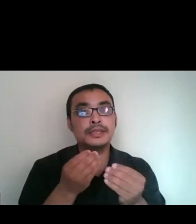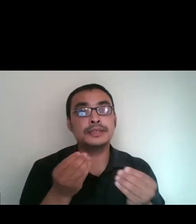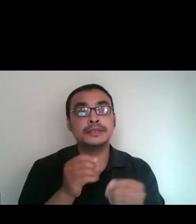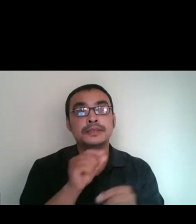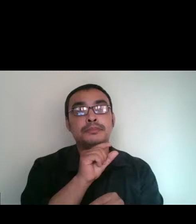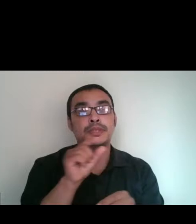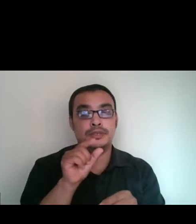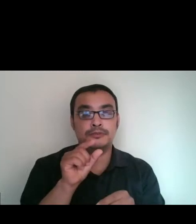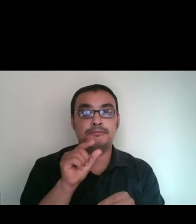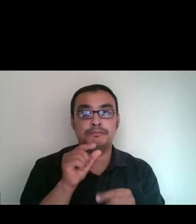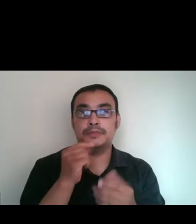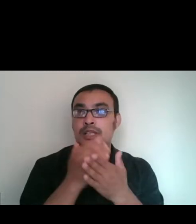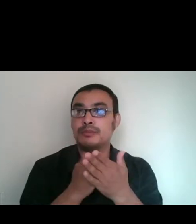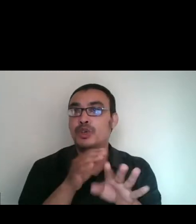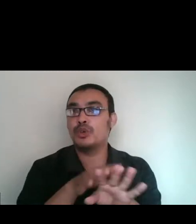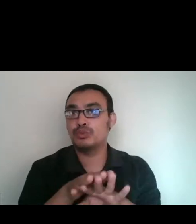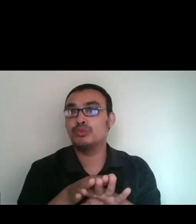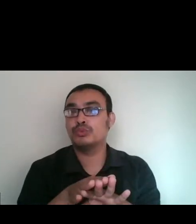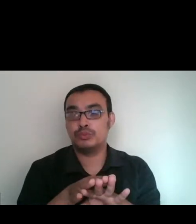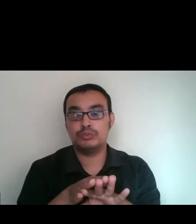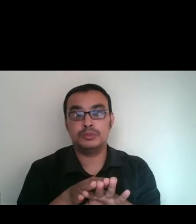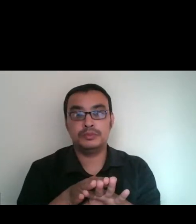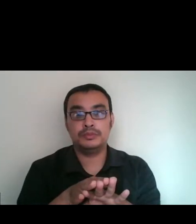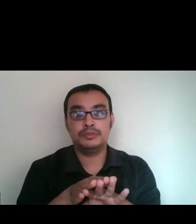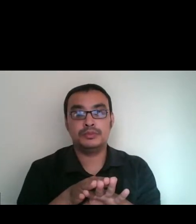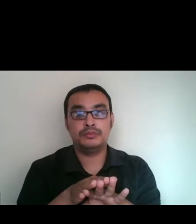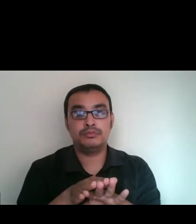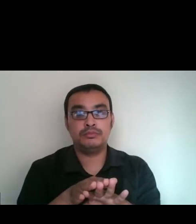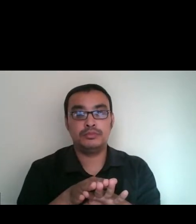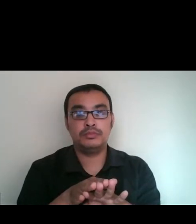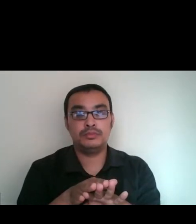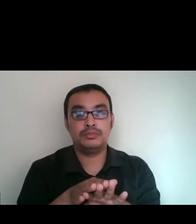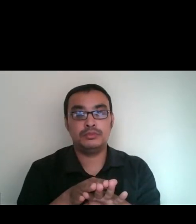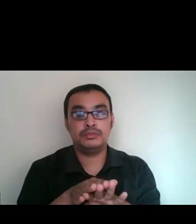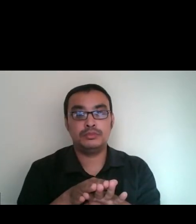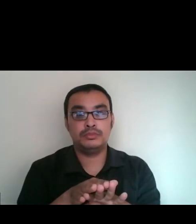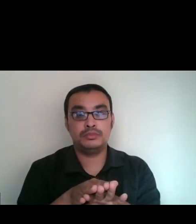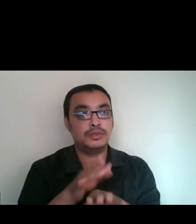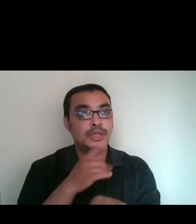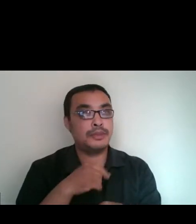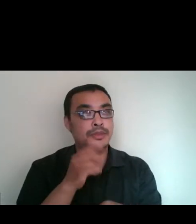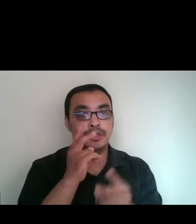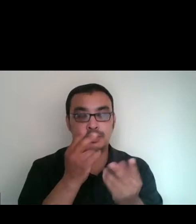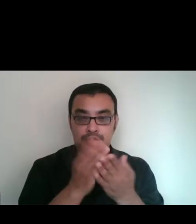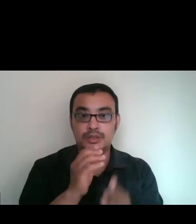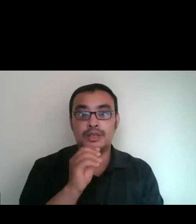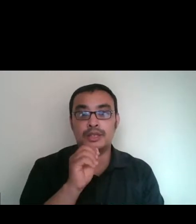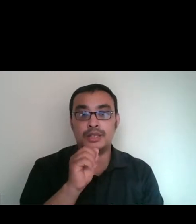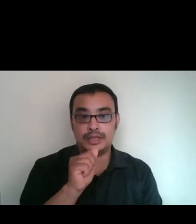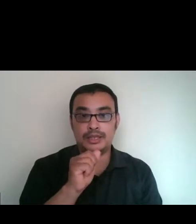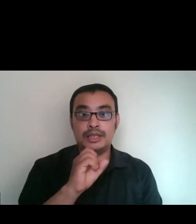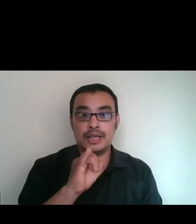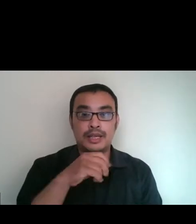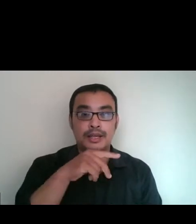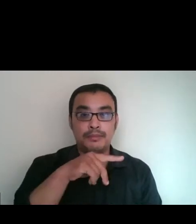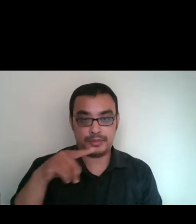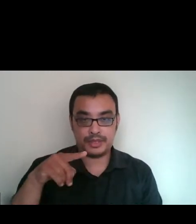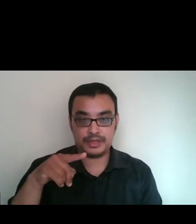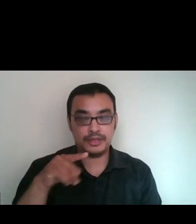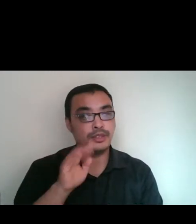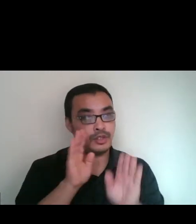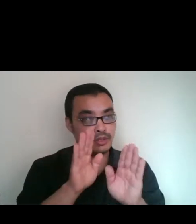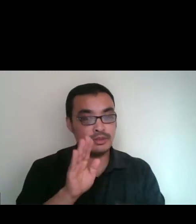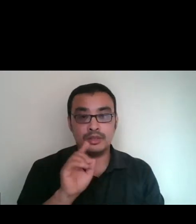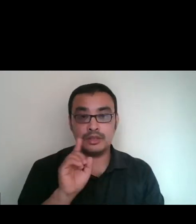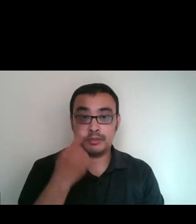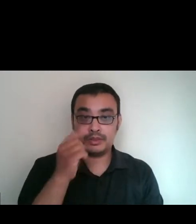and it's really, we have to say thanks to the AIPP. And I know that in 2014, my first meeting